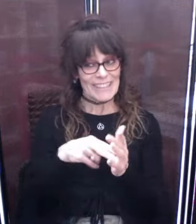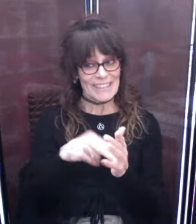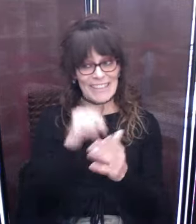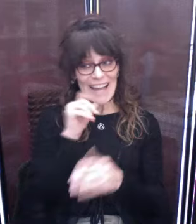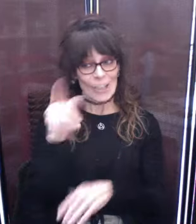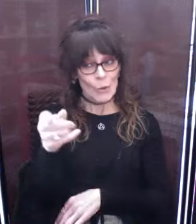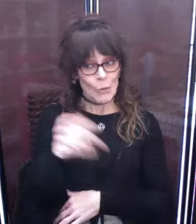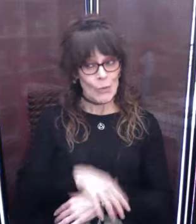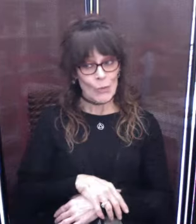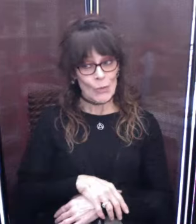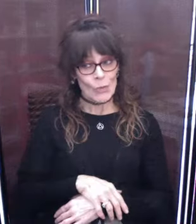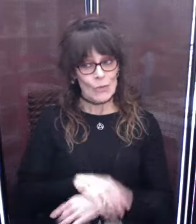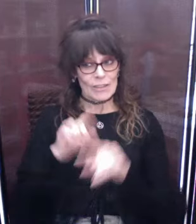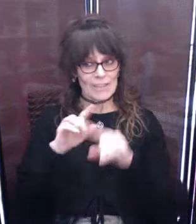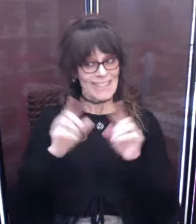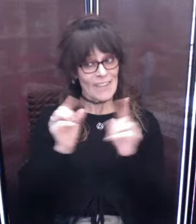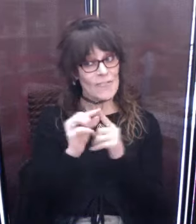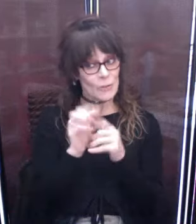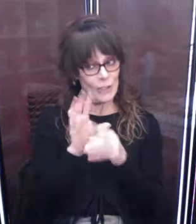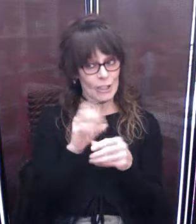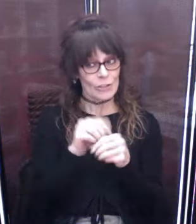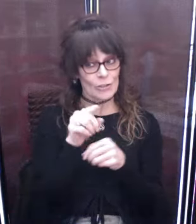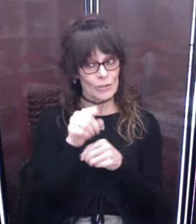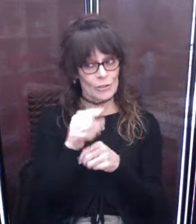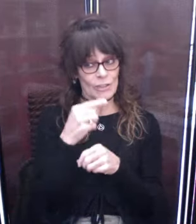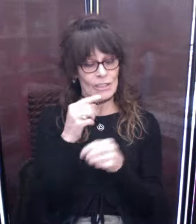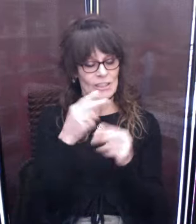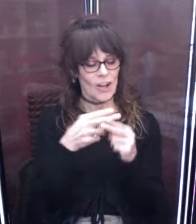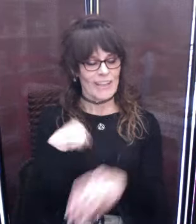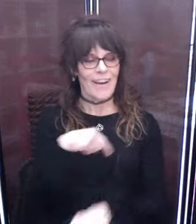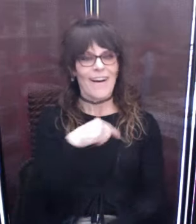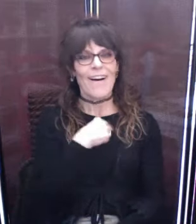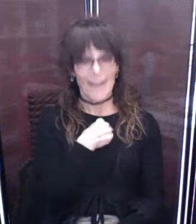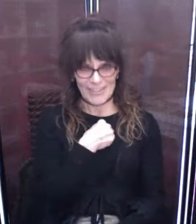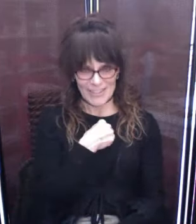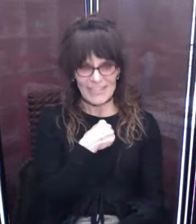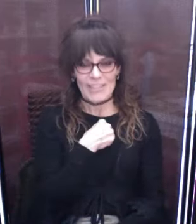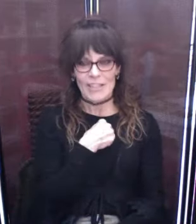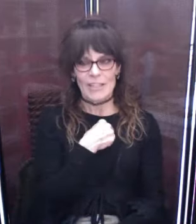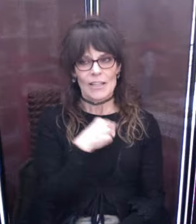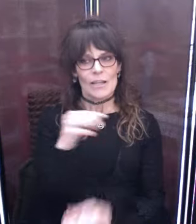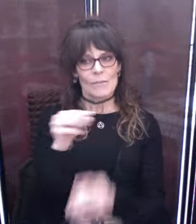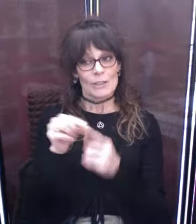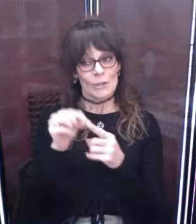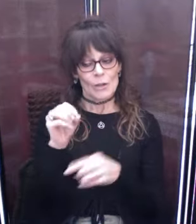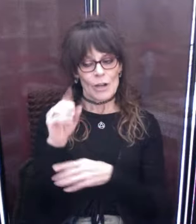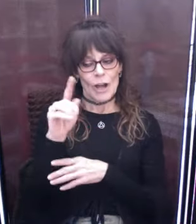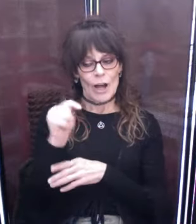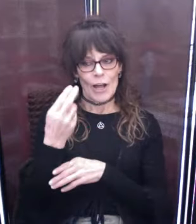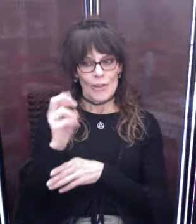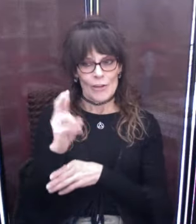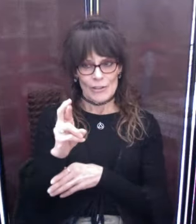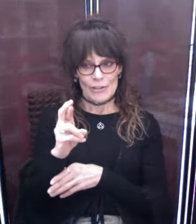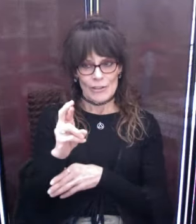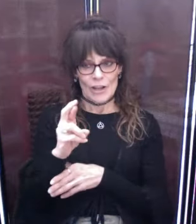There's a different word that includes you. That's called us. But the word others means all of us except you,